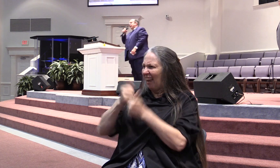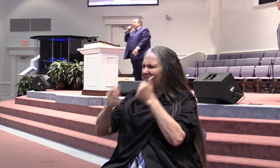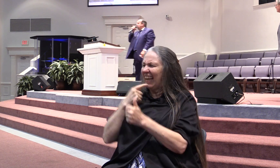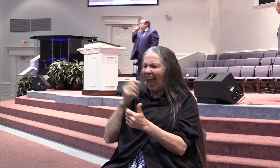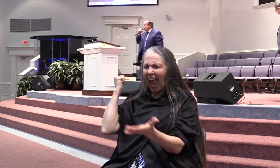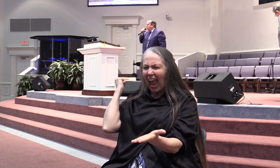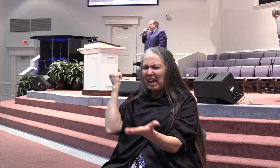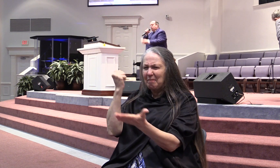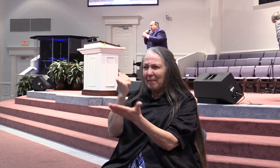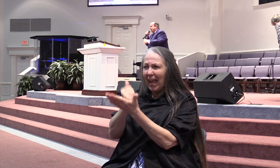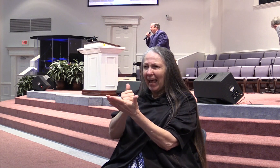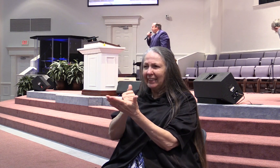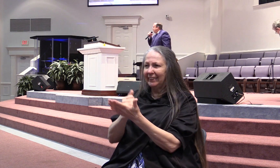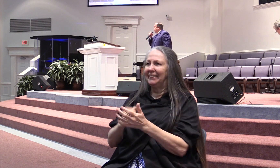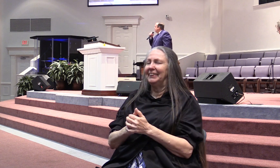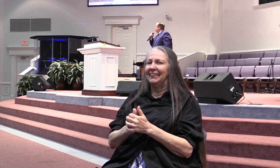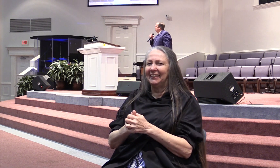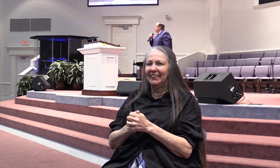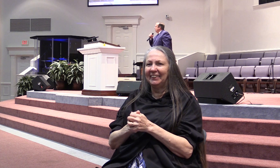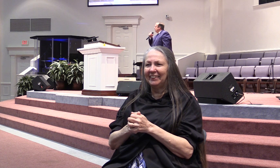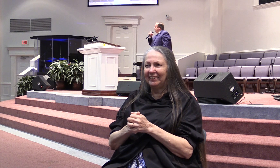It may not be real bright, don't amen right then.